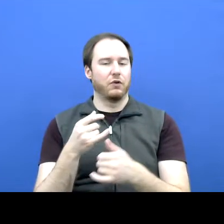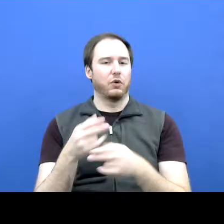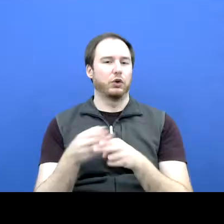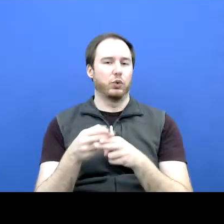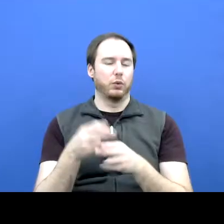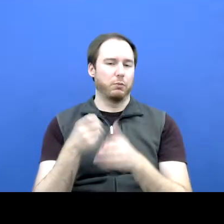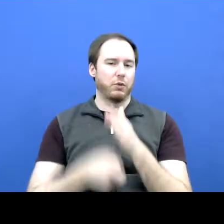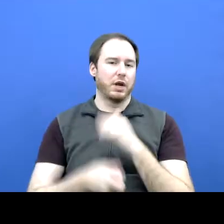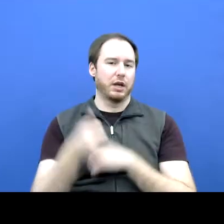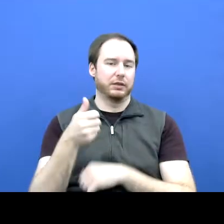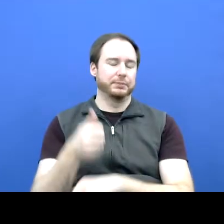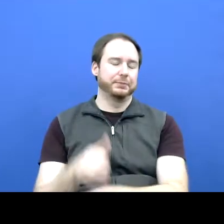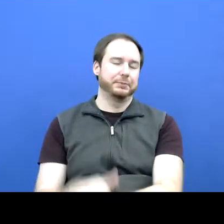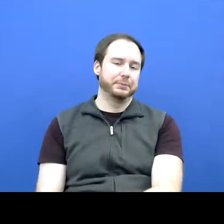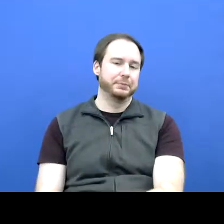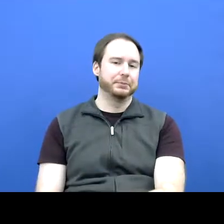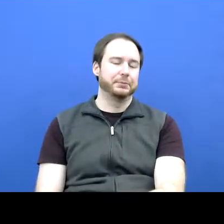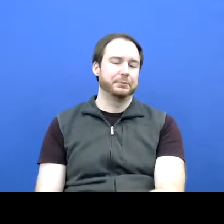heavy paving.